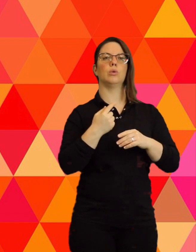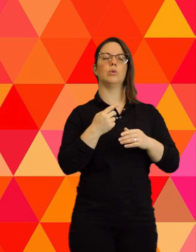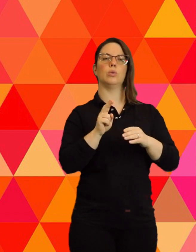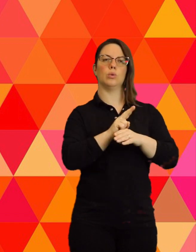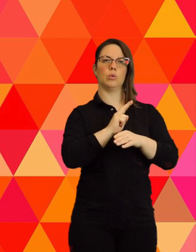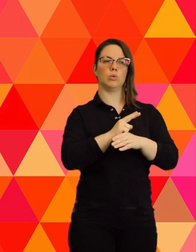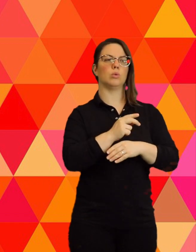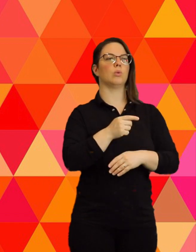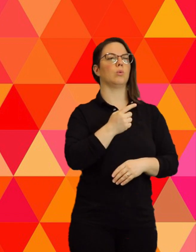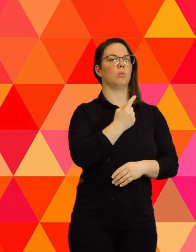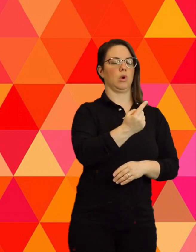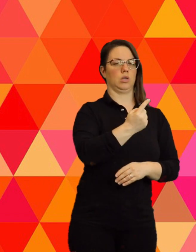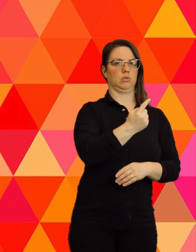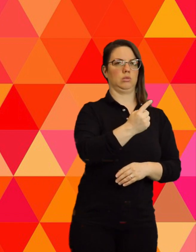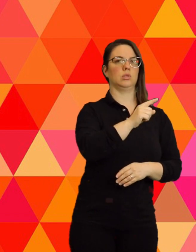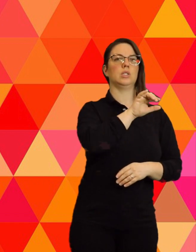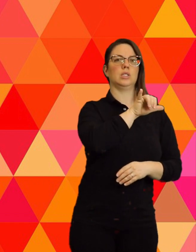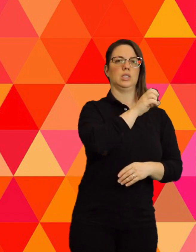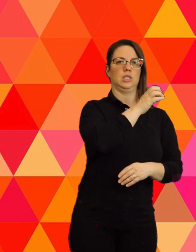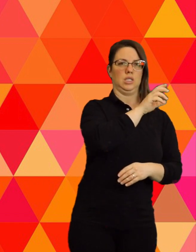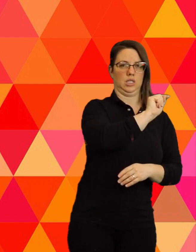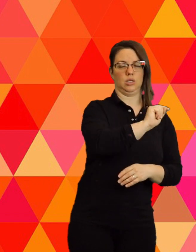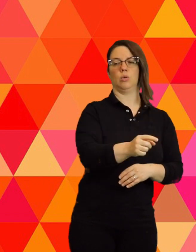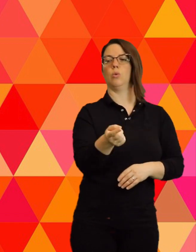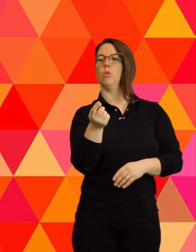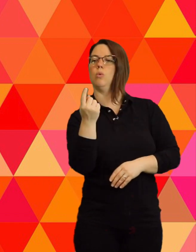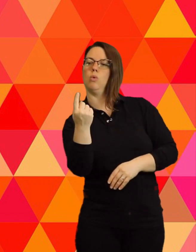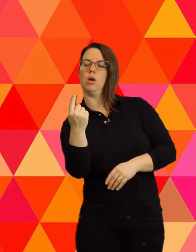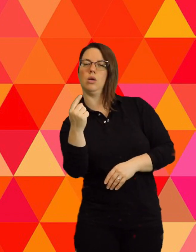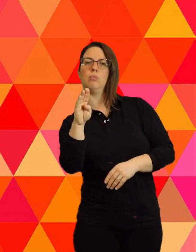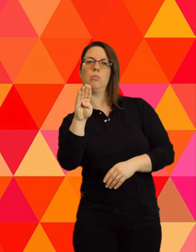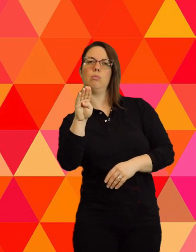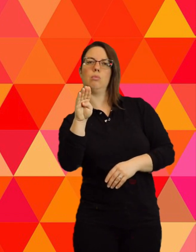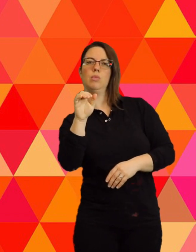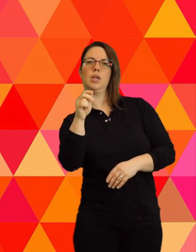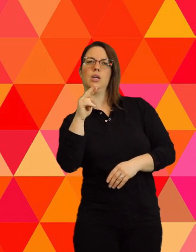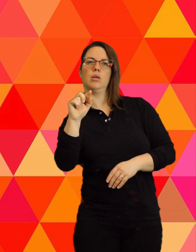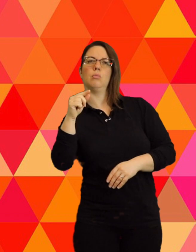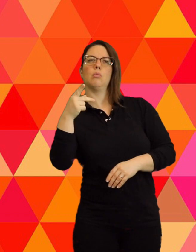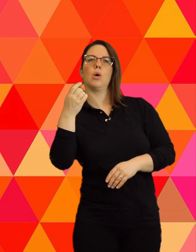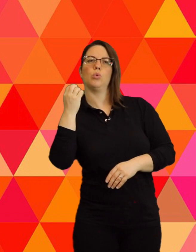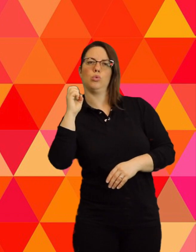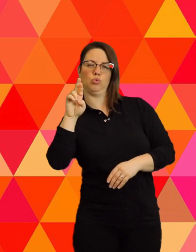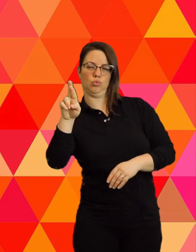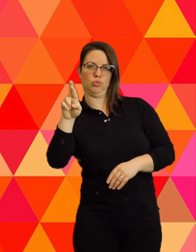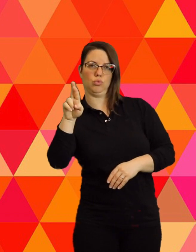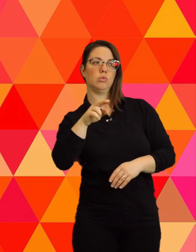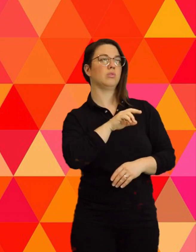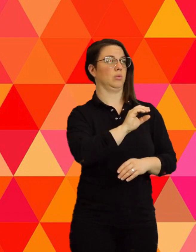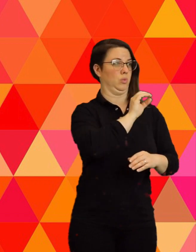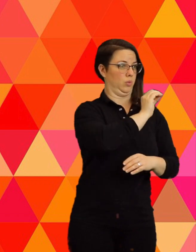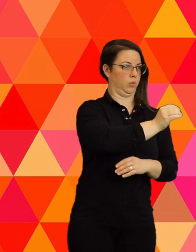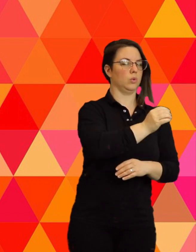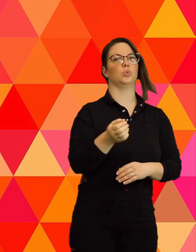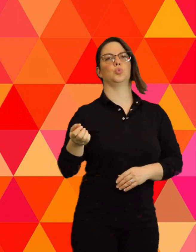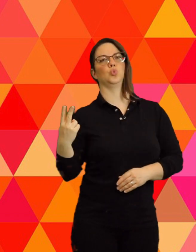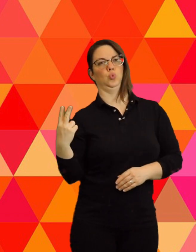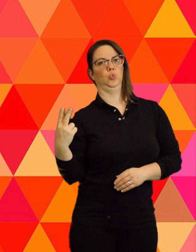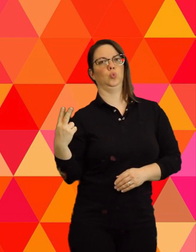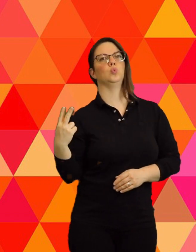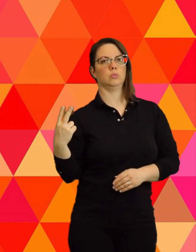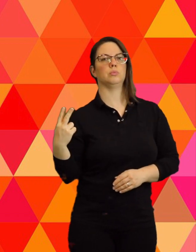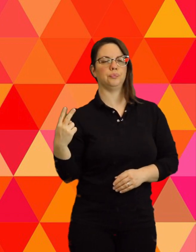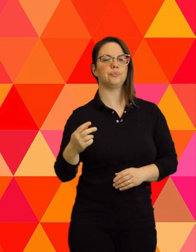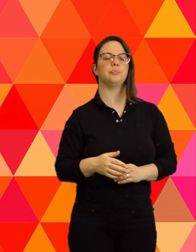have any yeast, you can use a little bit more baking powder, and then at the point where we let the dough sit for a bit before we fry